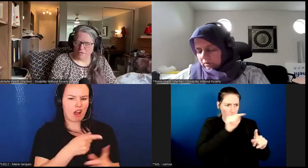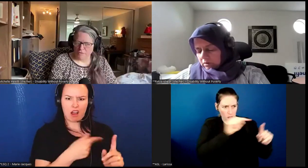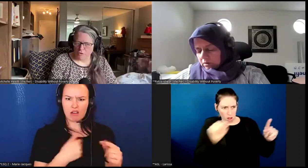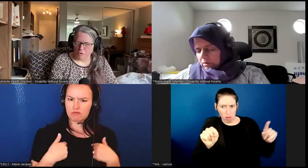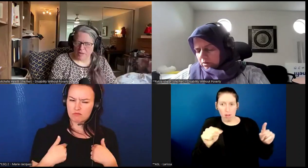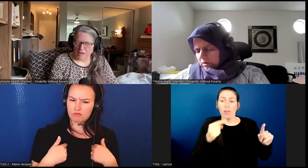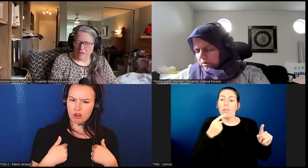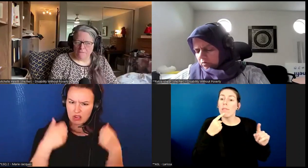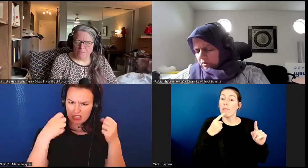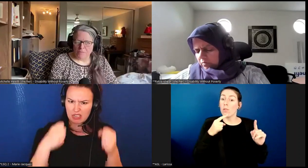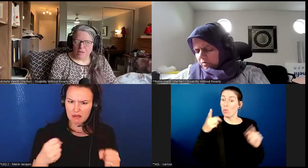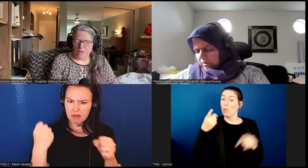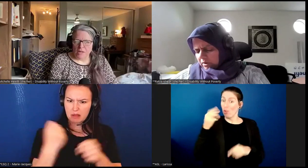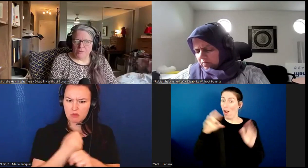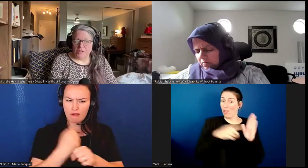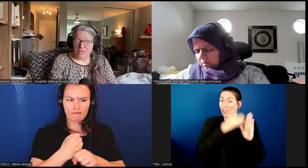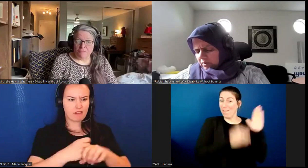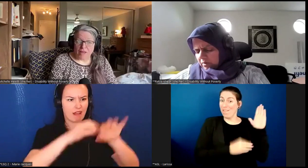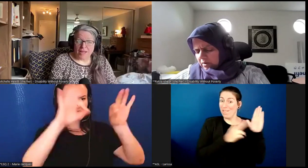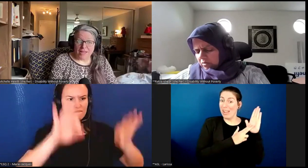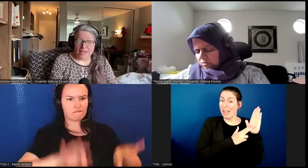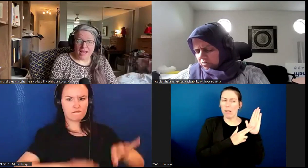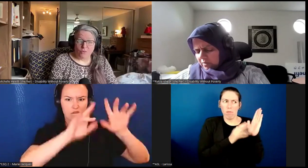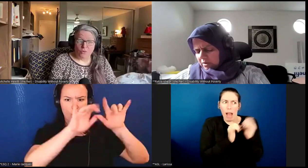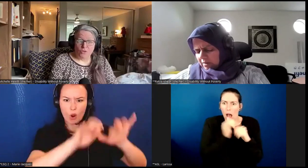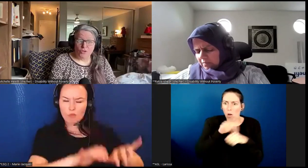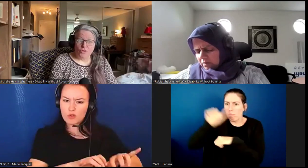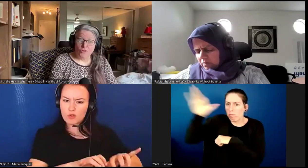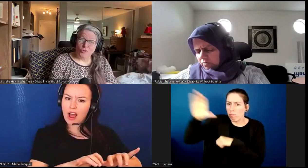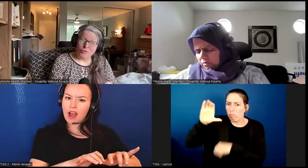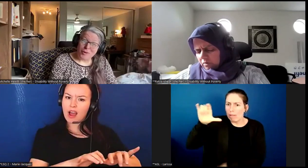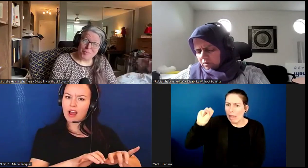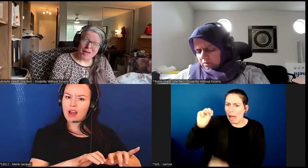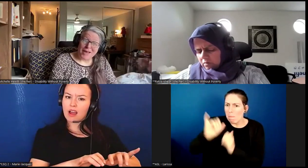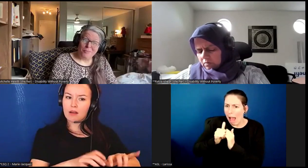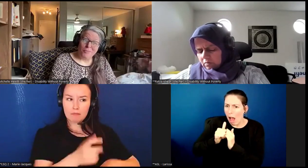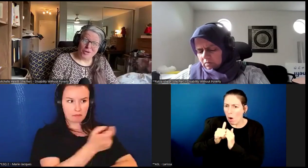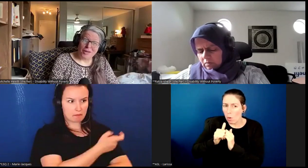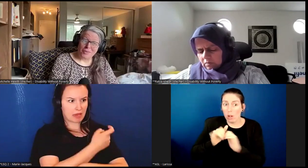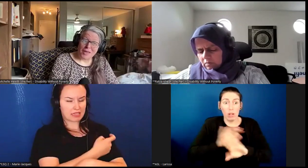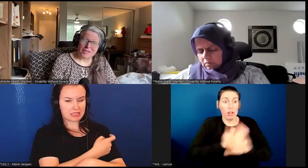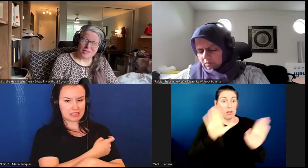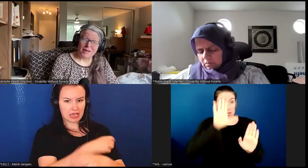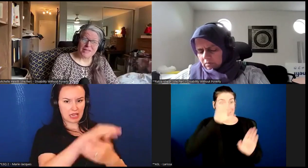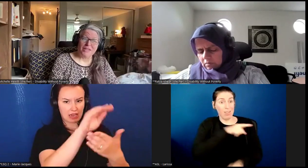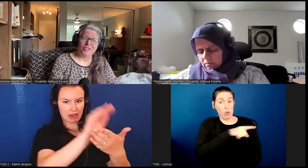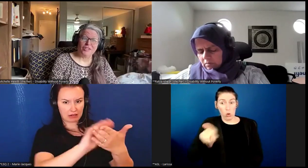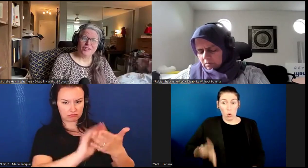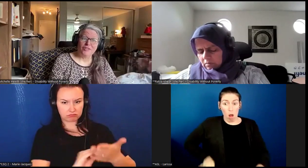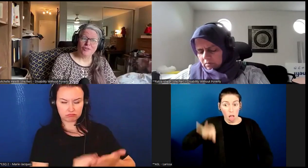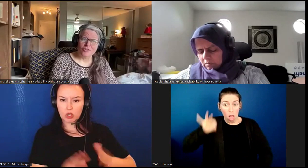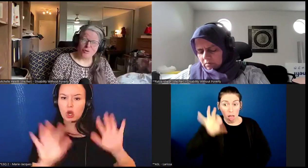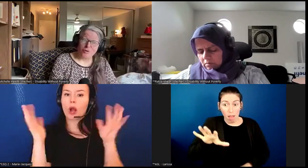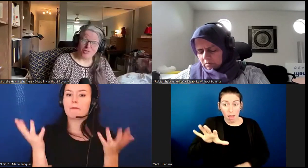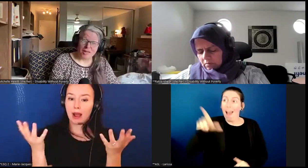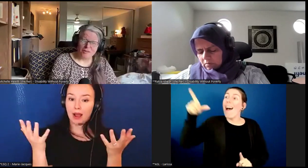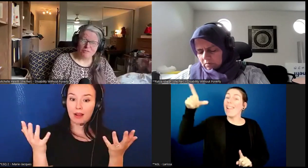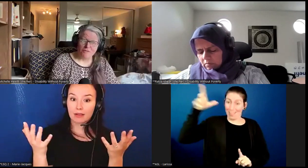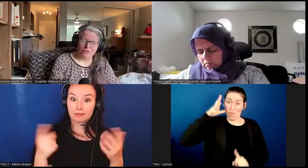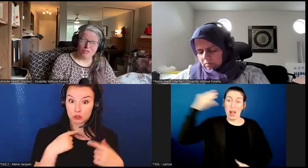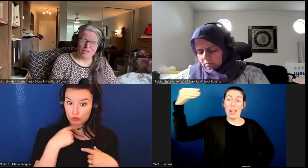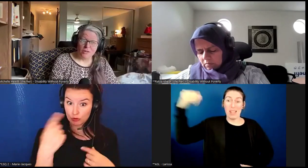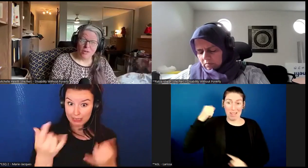fill the form in? I want to say right here now, do not pay out money on the expectation that you're going to